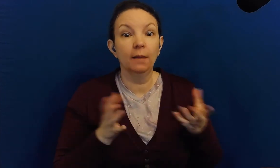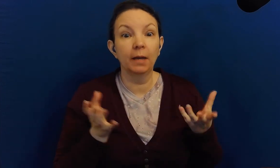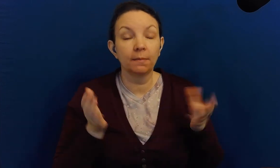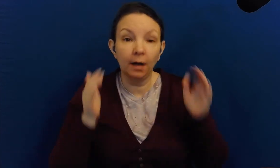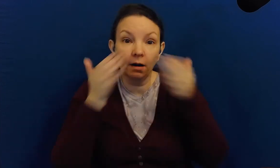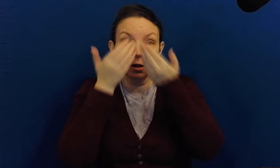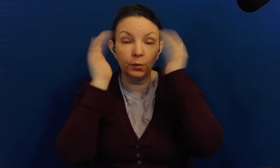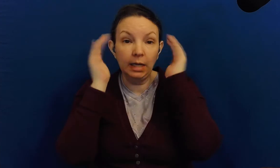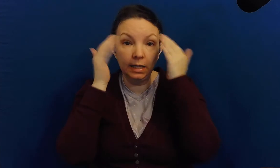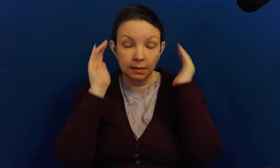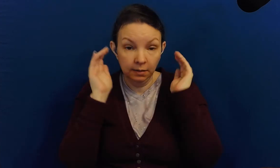my Halloween